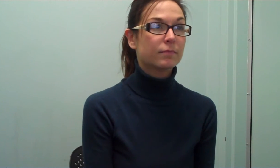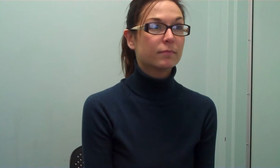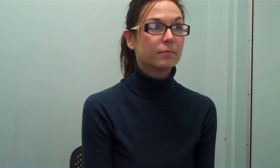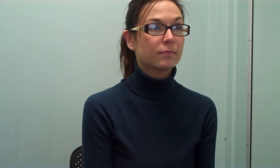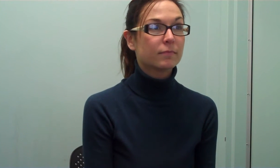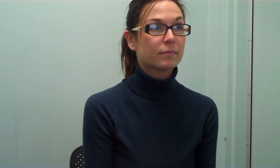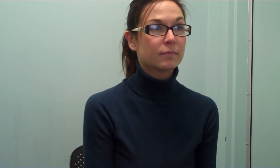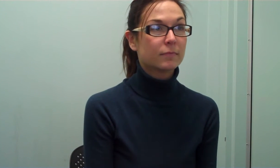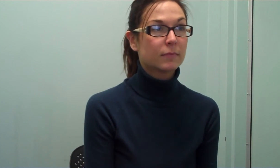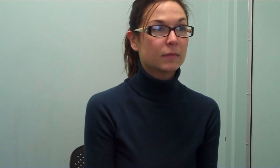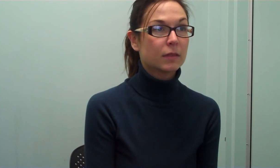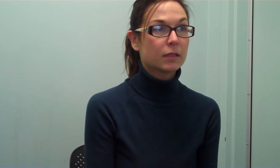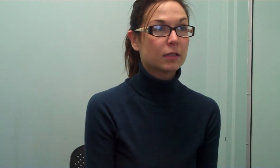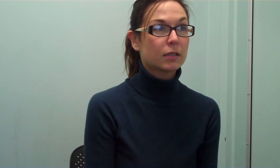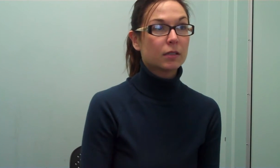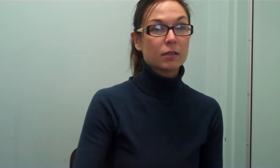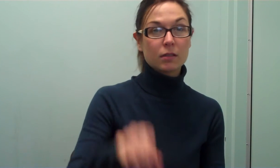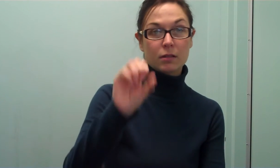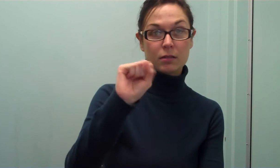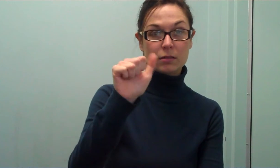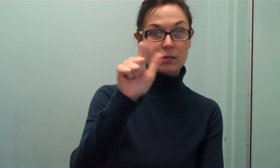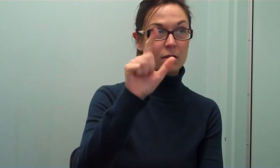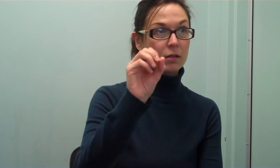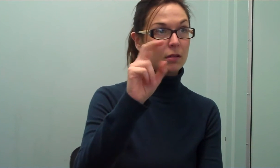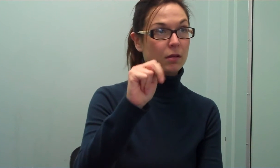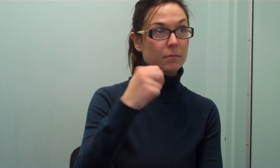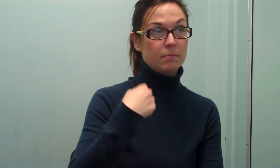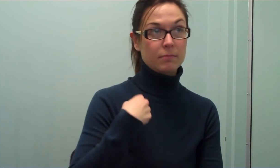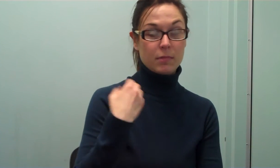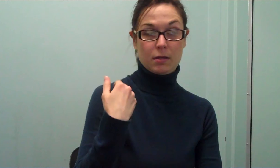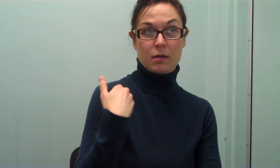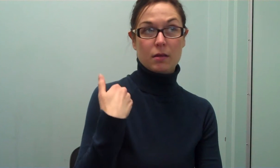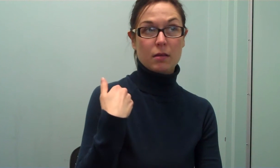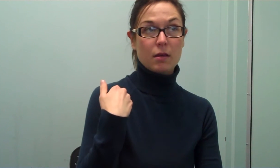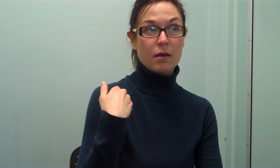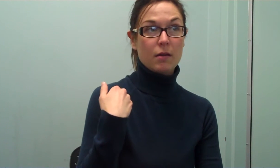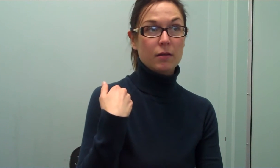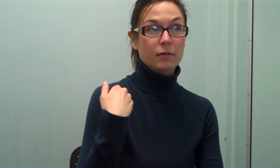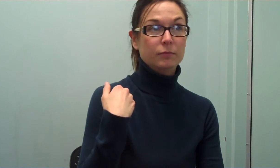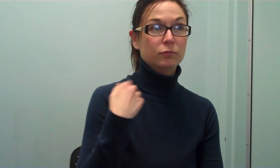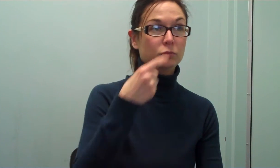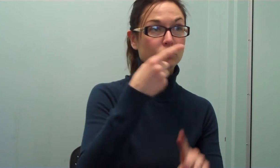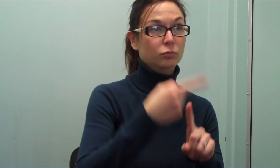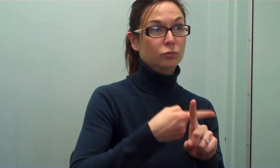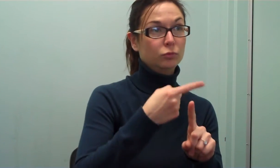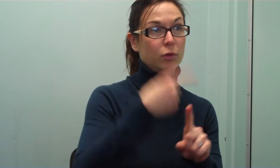I have a salon right now. I'm renting space from a large beauty salon.